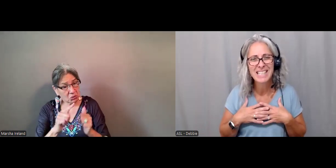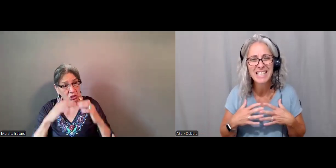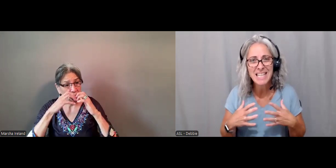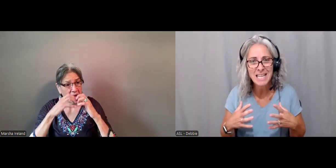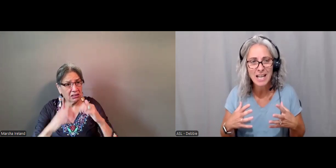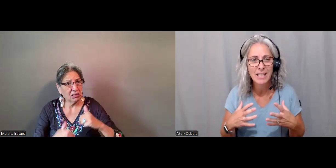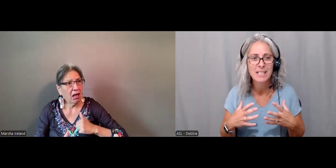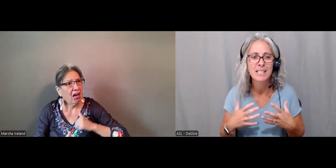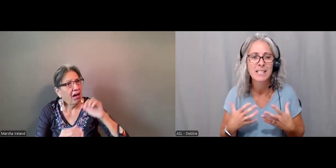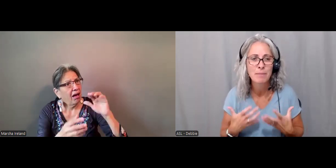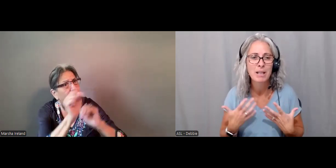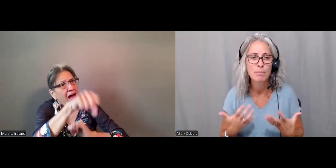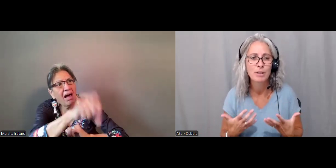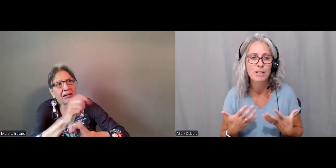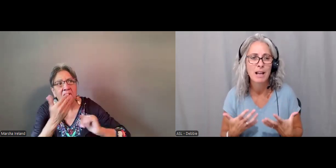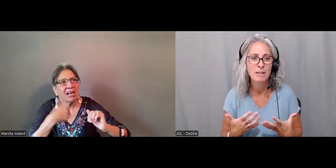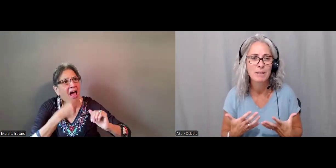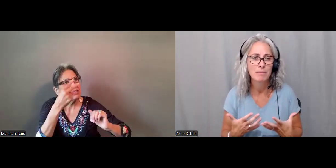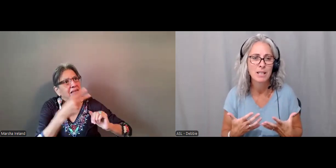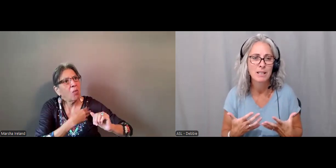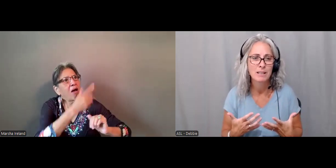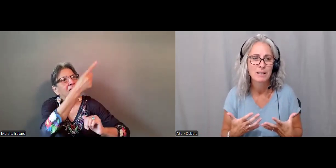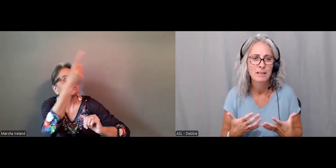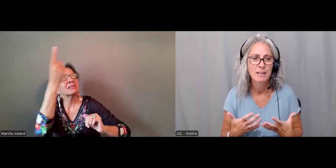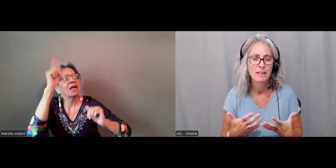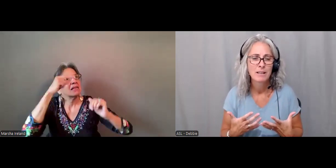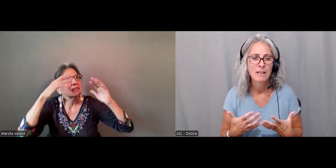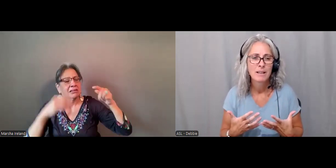could see my spirits coming to me.